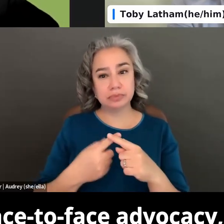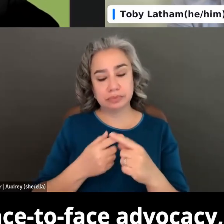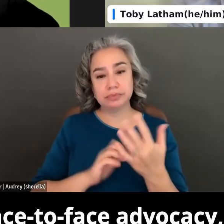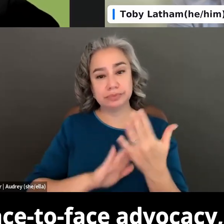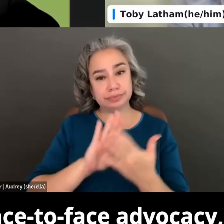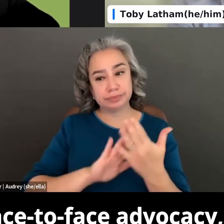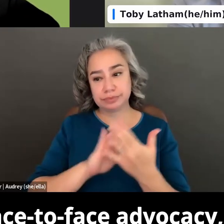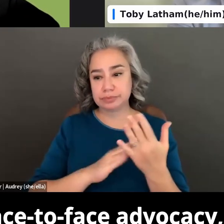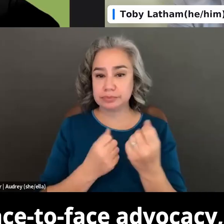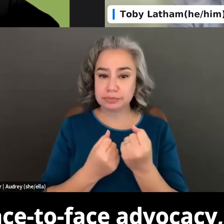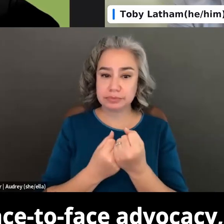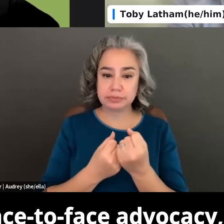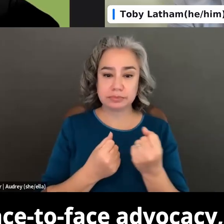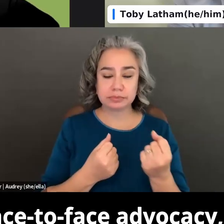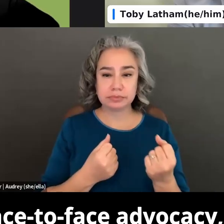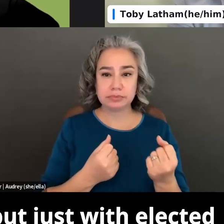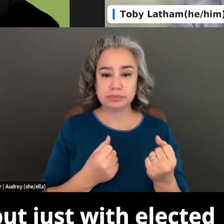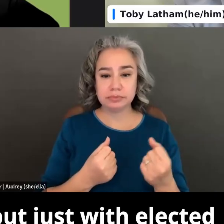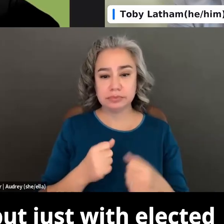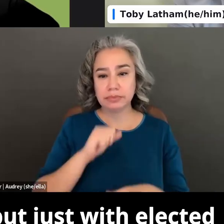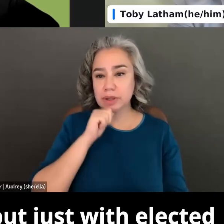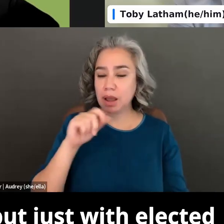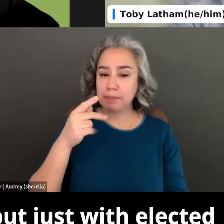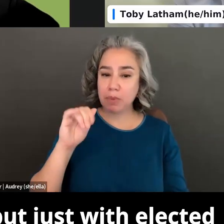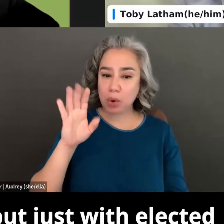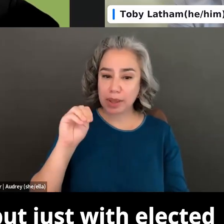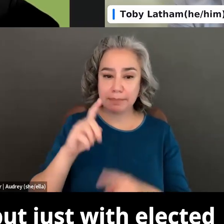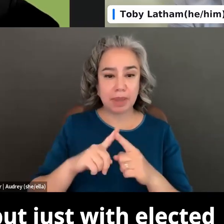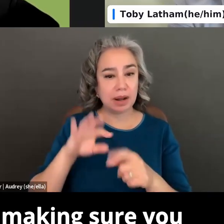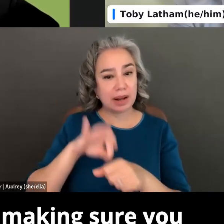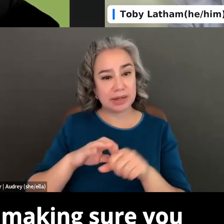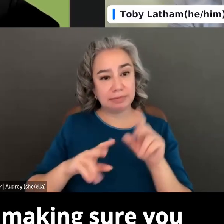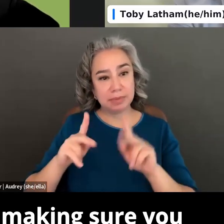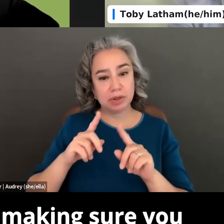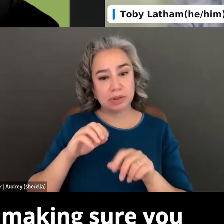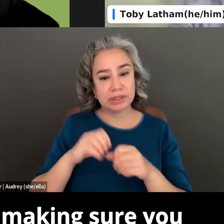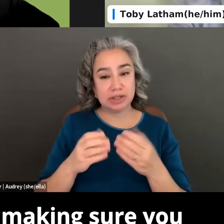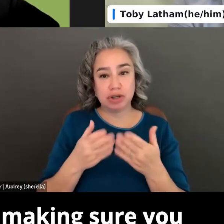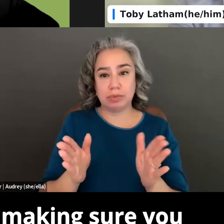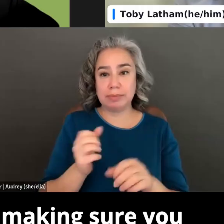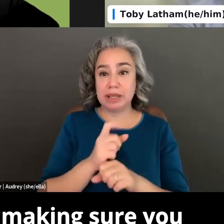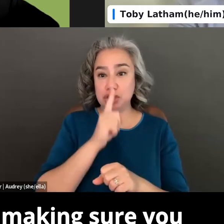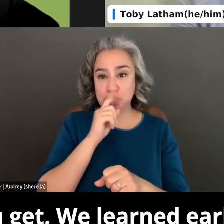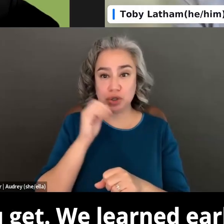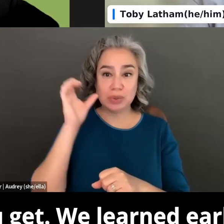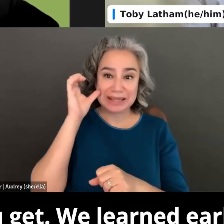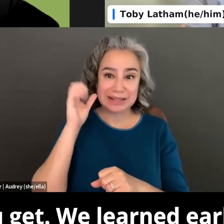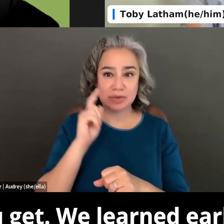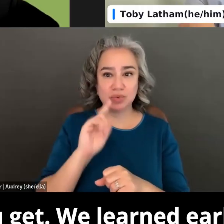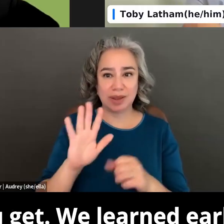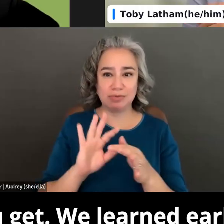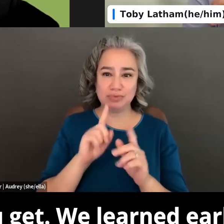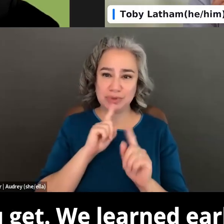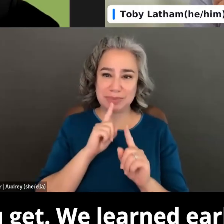face-to-face advocacy, not at a podium, but just with elected officials in general, is making sure you listen to the responses you get.